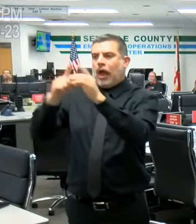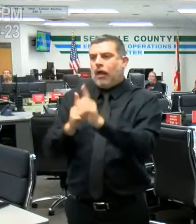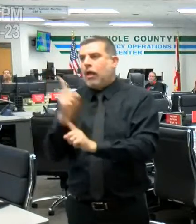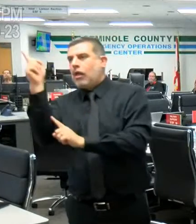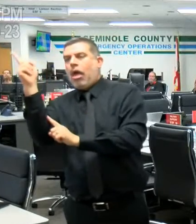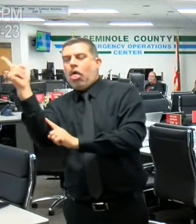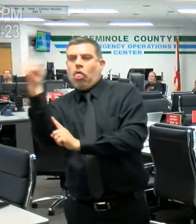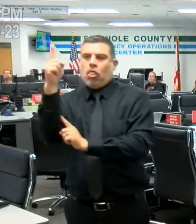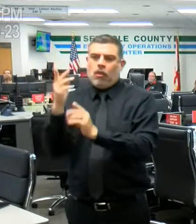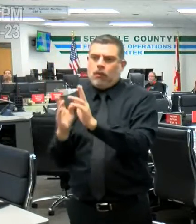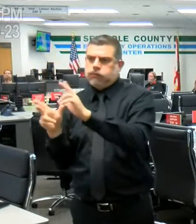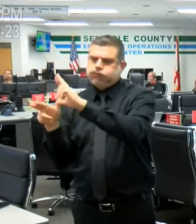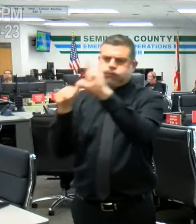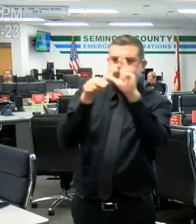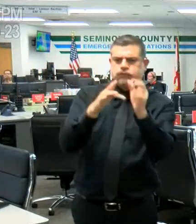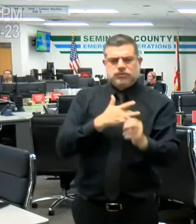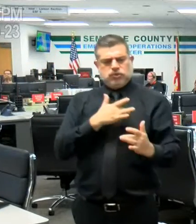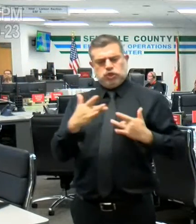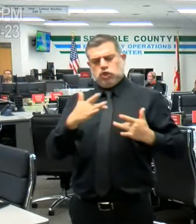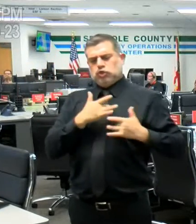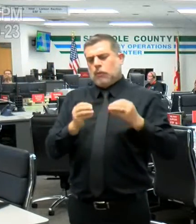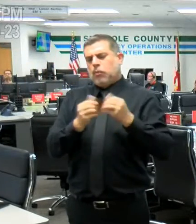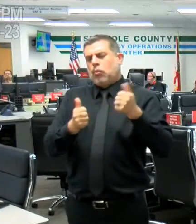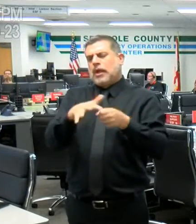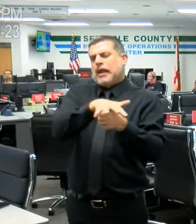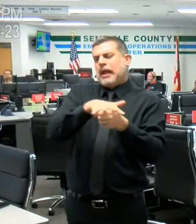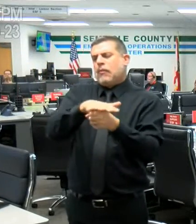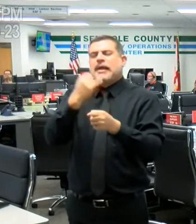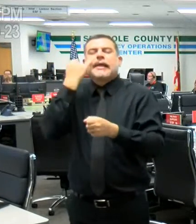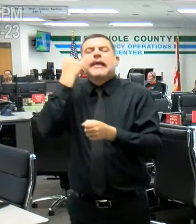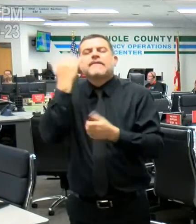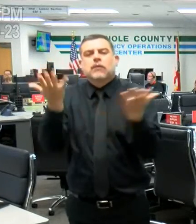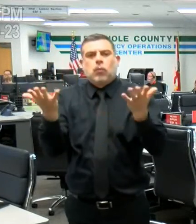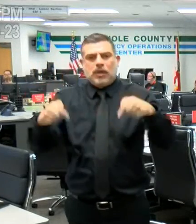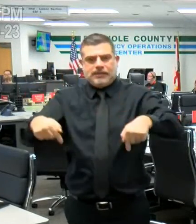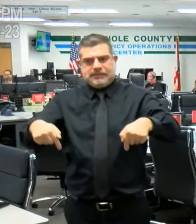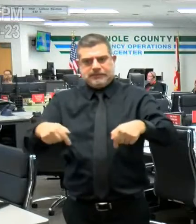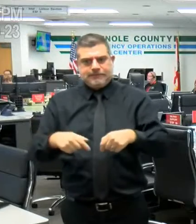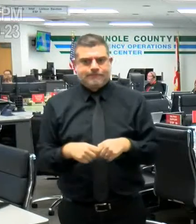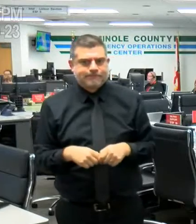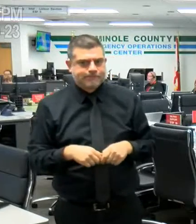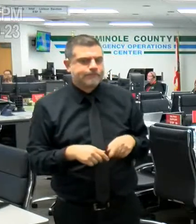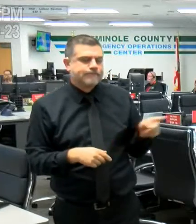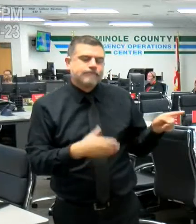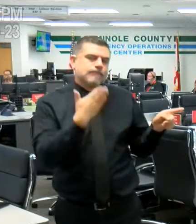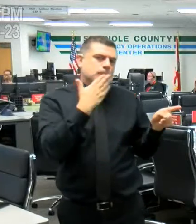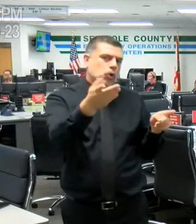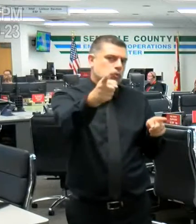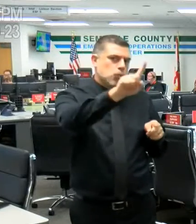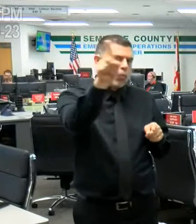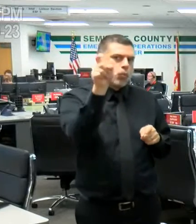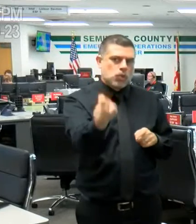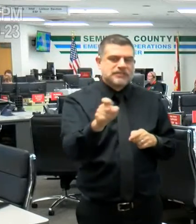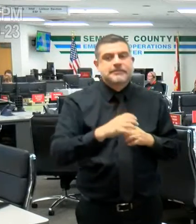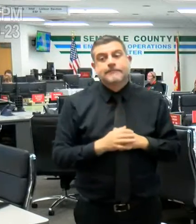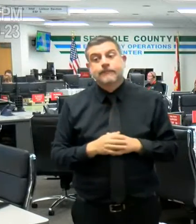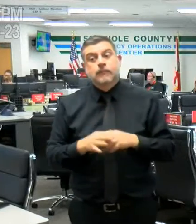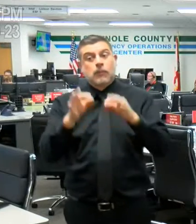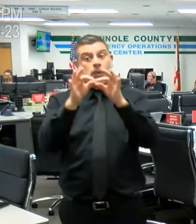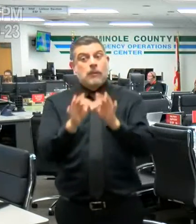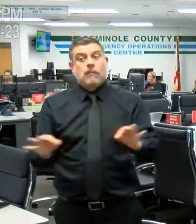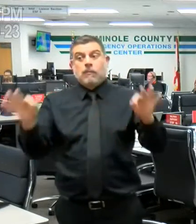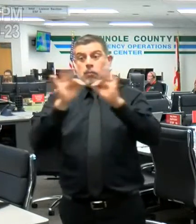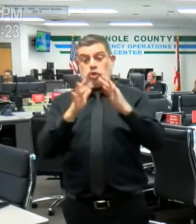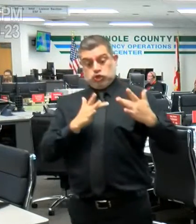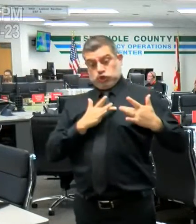if the wobble comes towards us? Yeah, excellent question. And this is one of our major concerns is, and